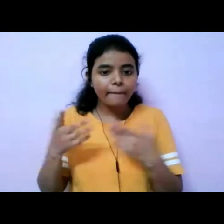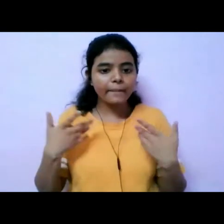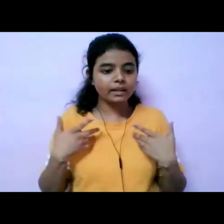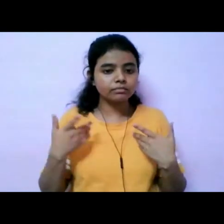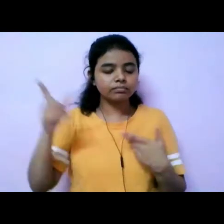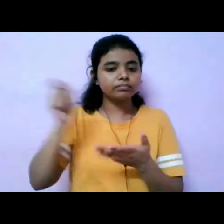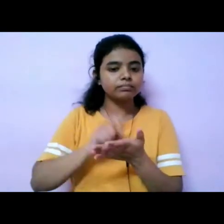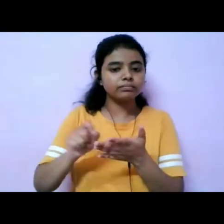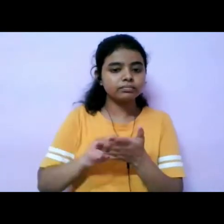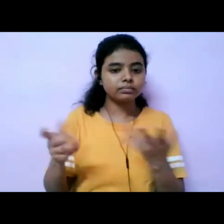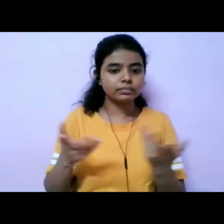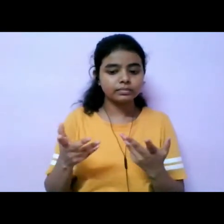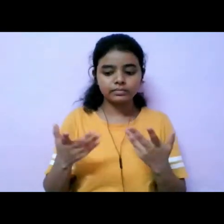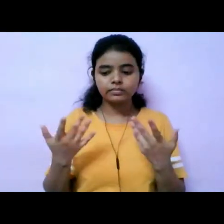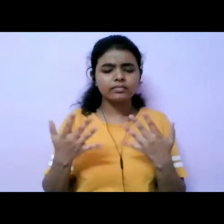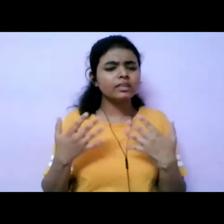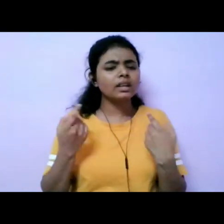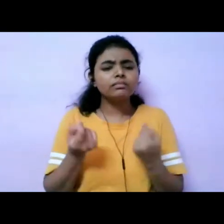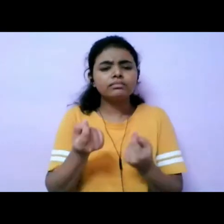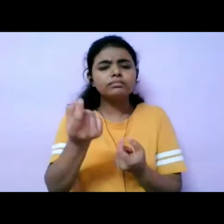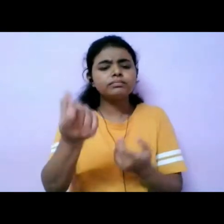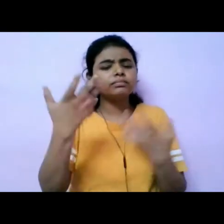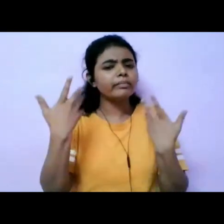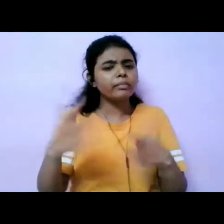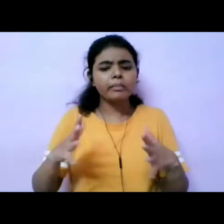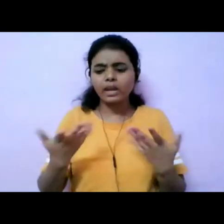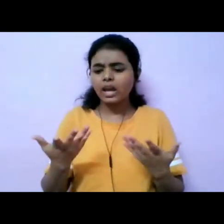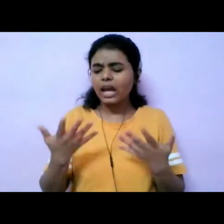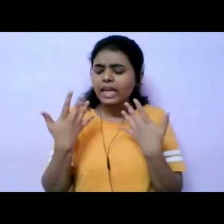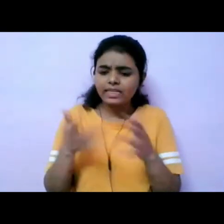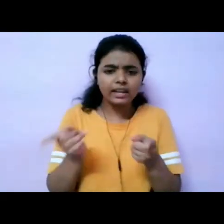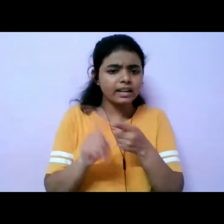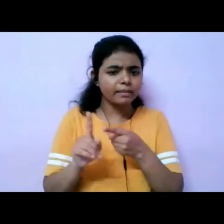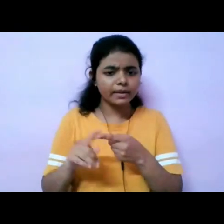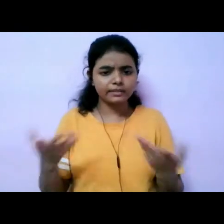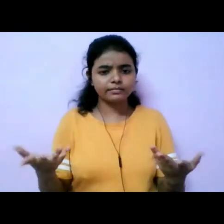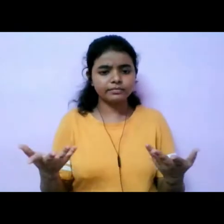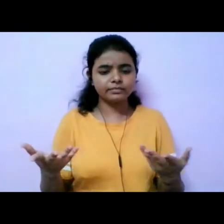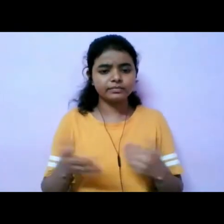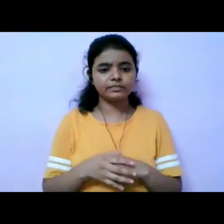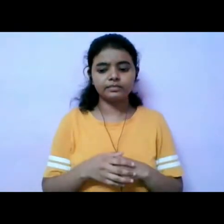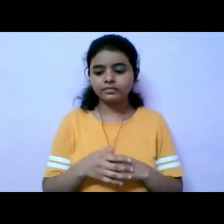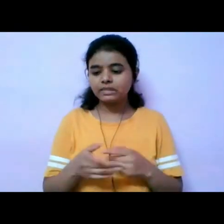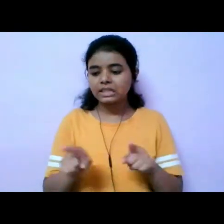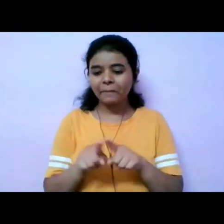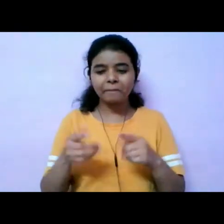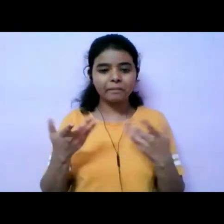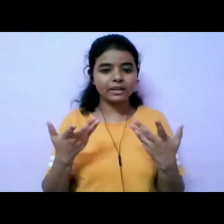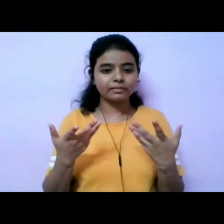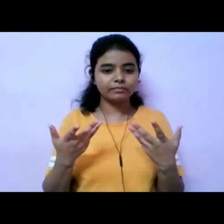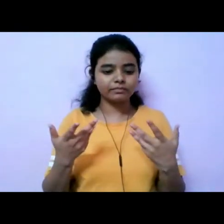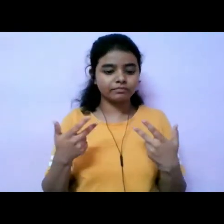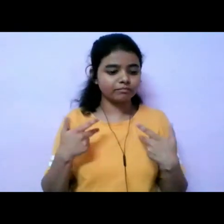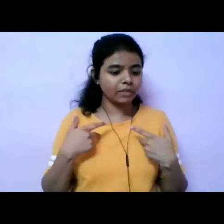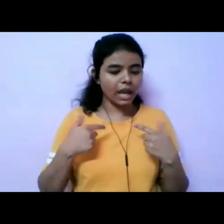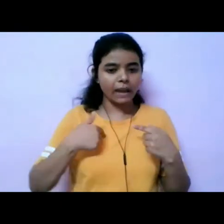writes, "Often I am permitted to return to a meadow, as if it were a scene made up by the